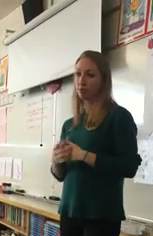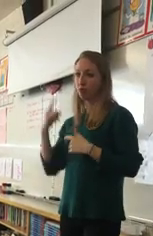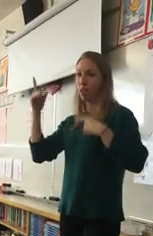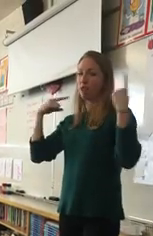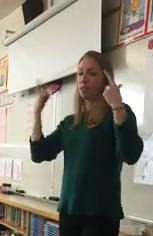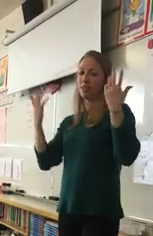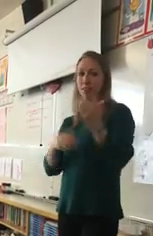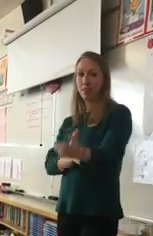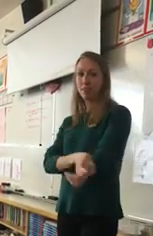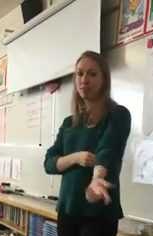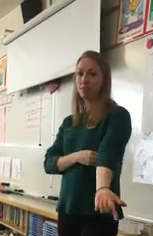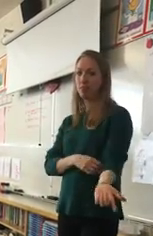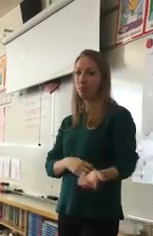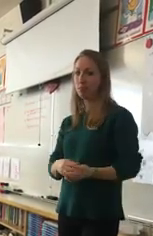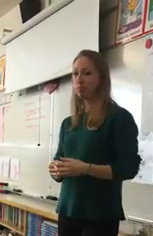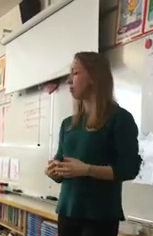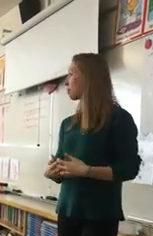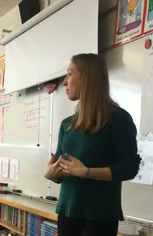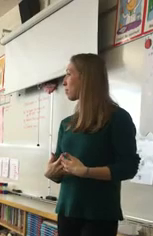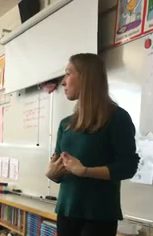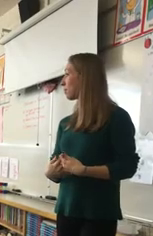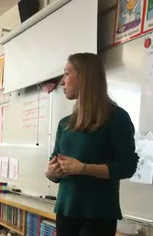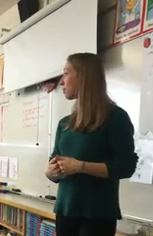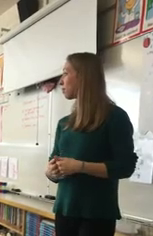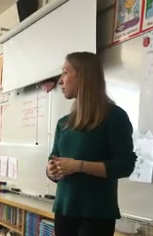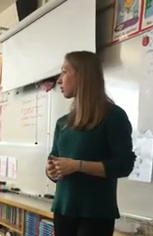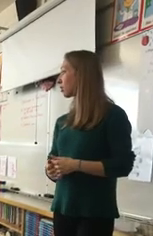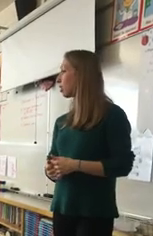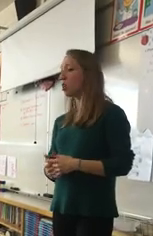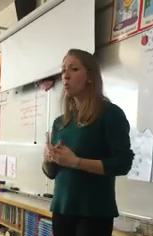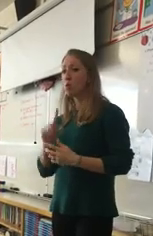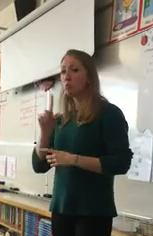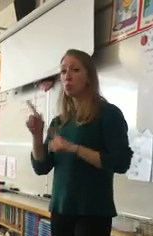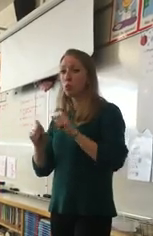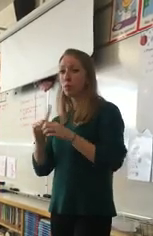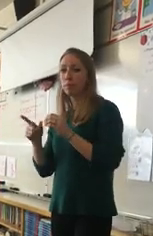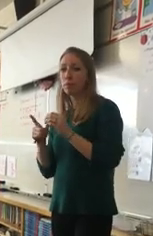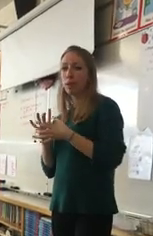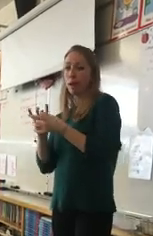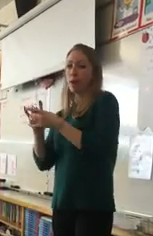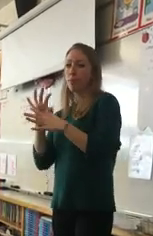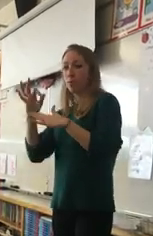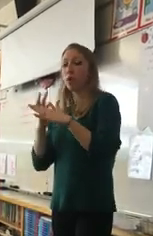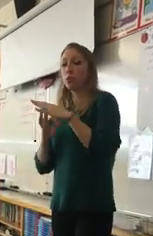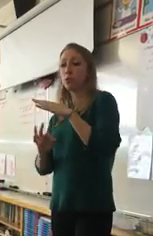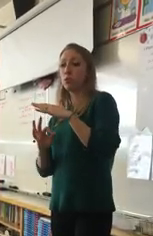Okay. It's going to ask you questions about fractions, where you have to be